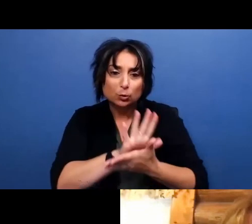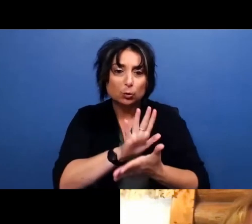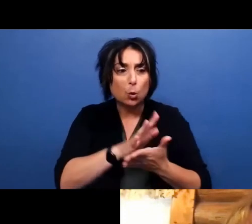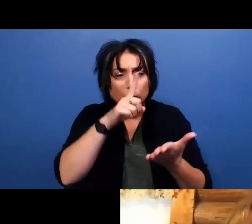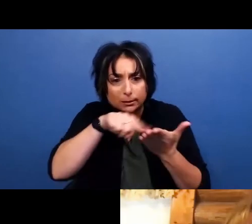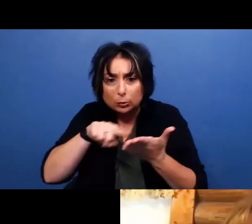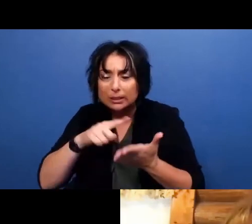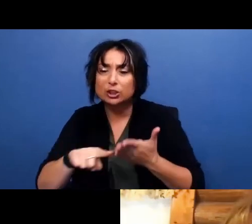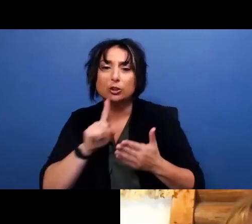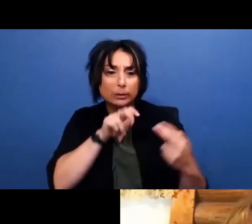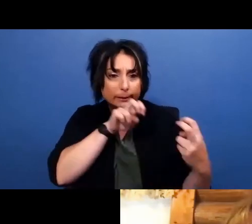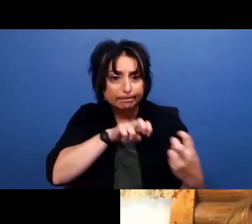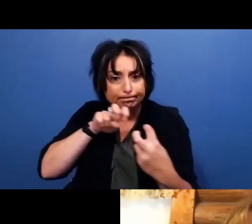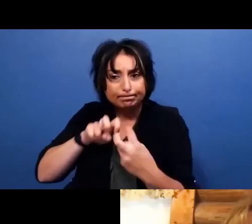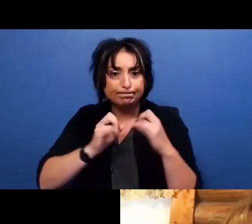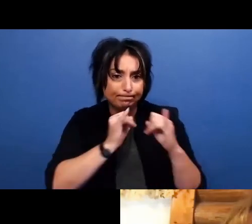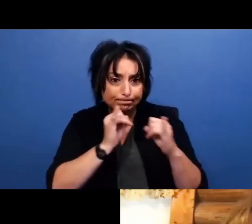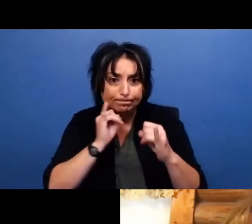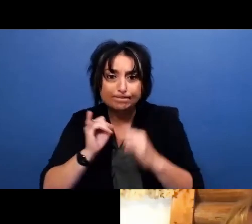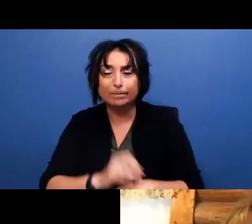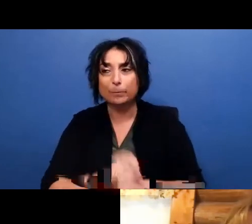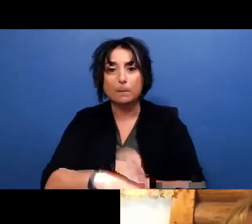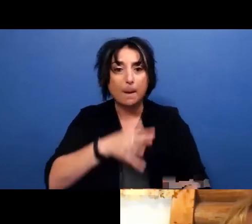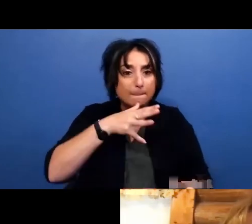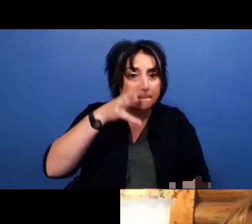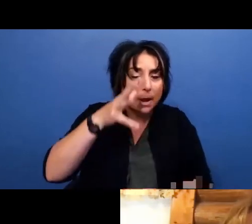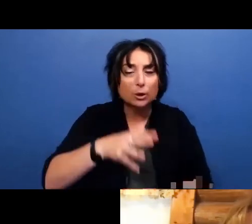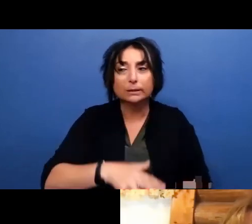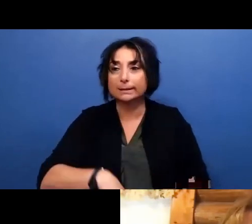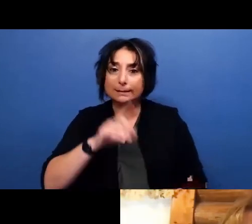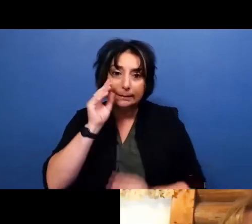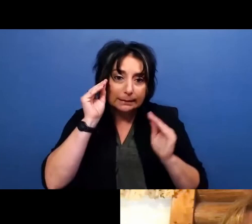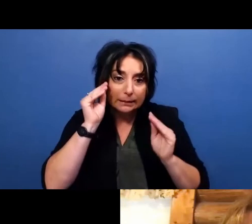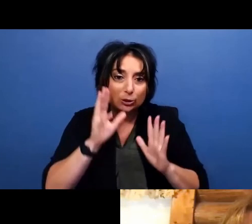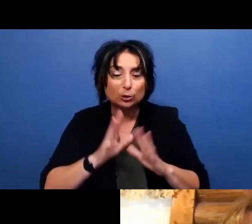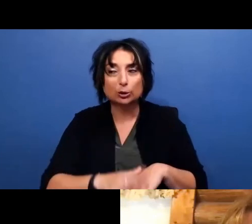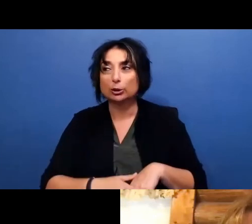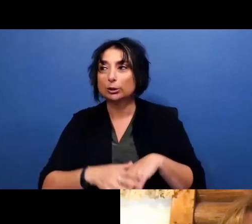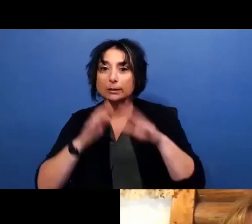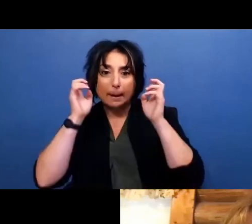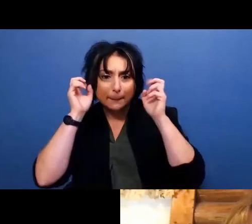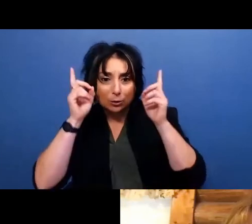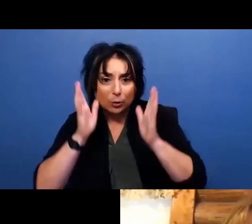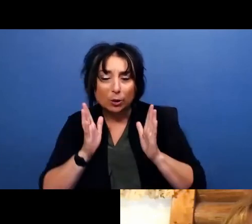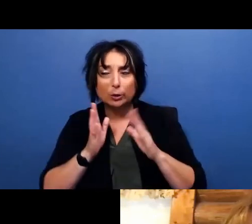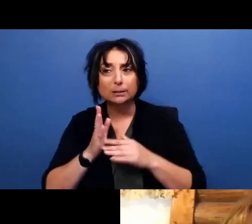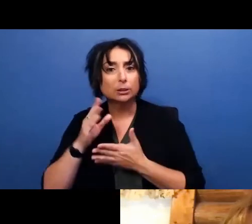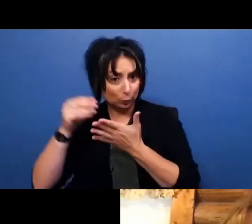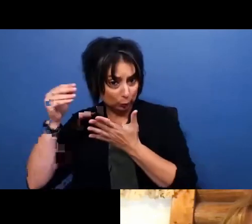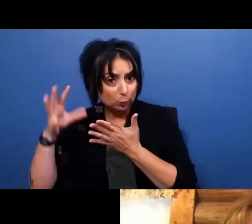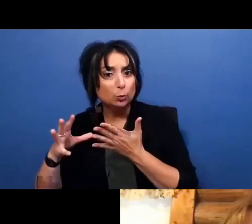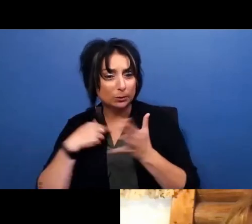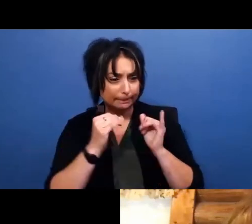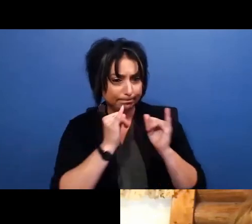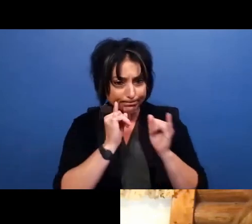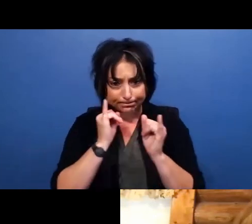people, parents, I interviewed teachers, administrators, and some students. The one